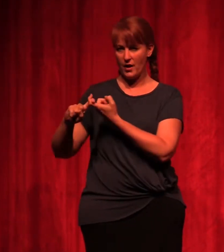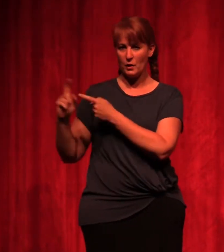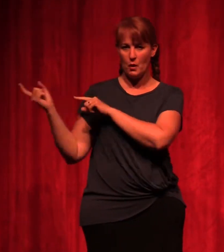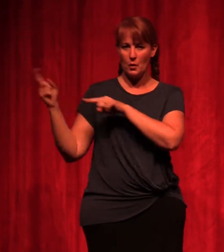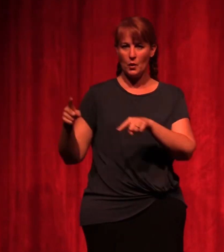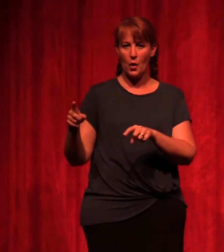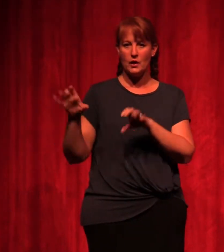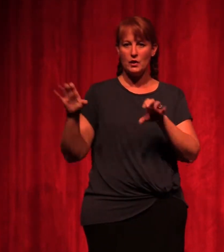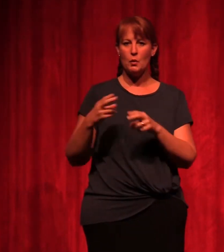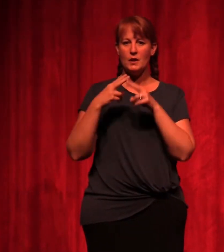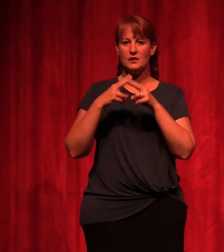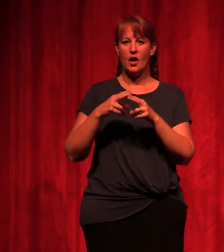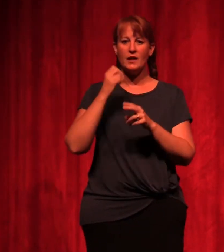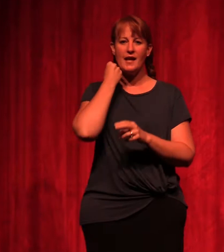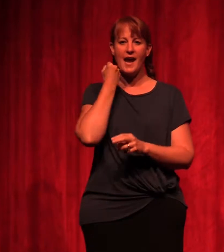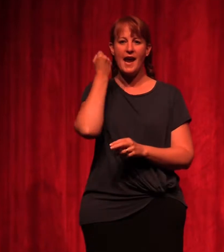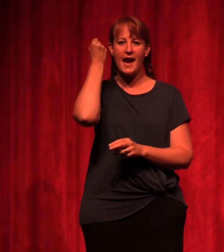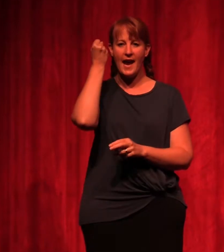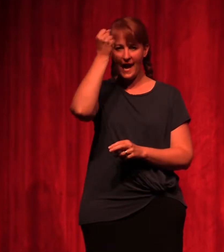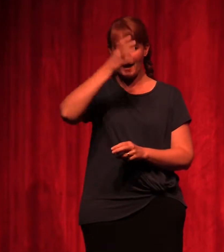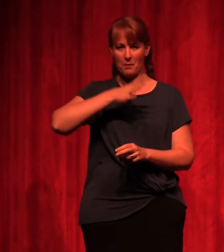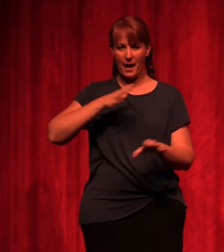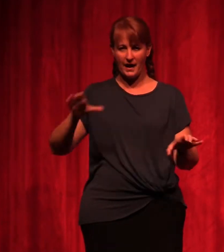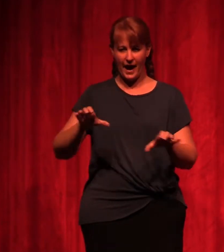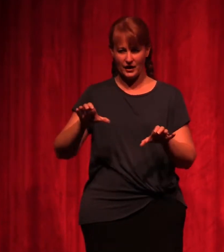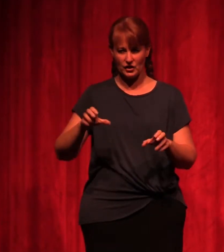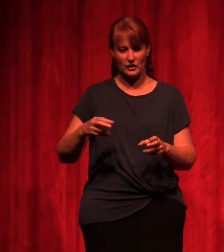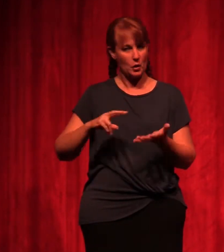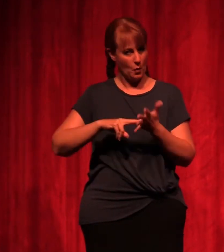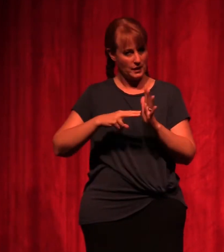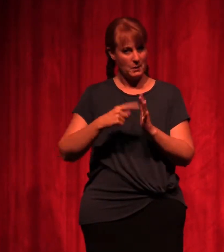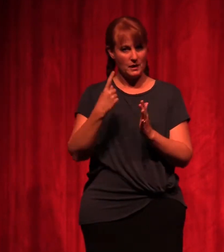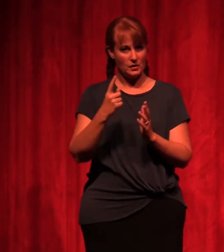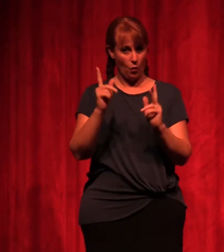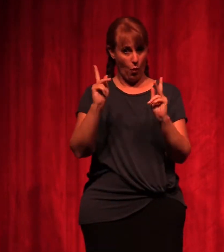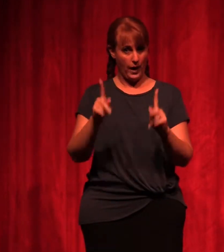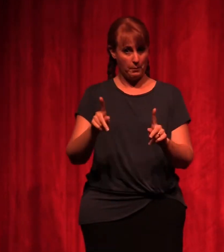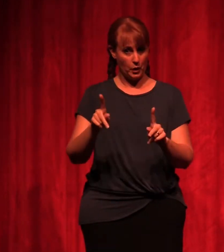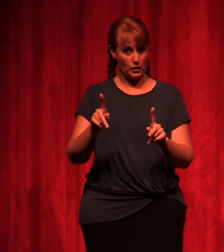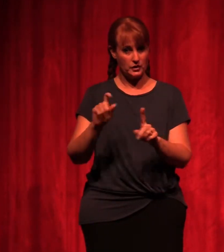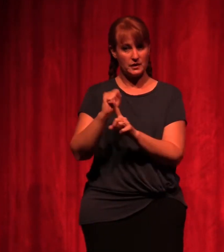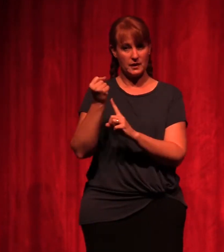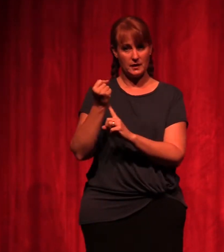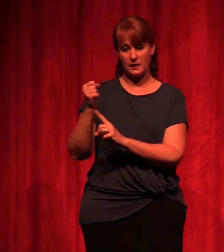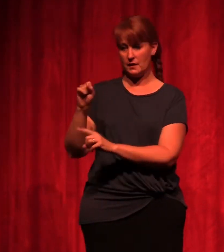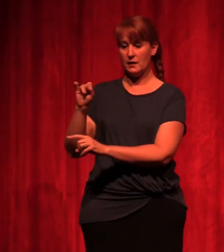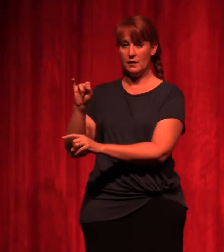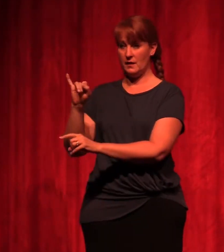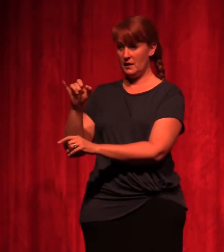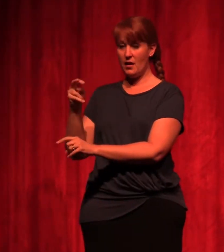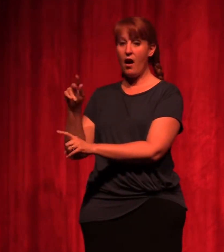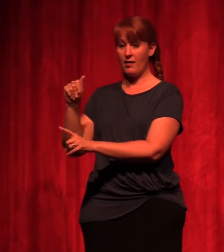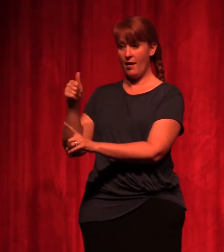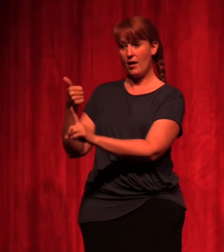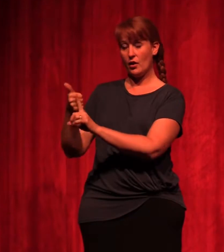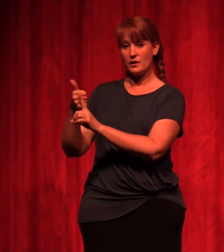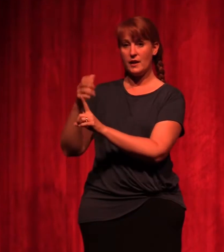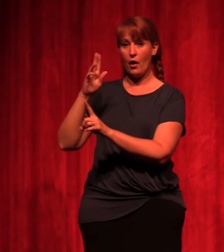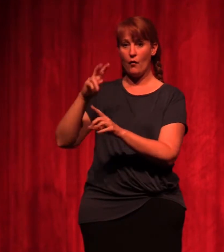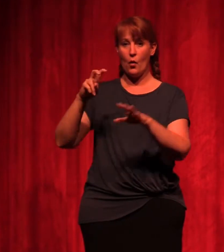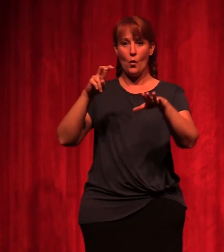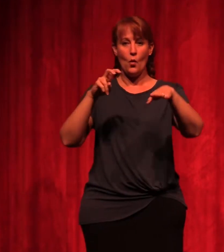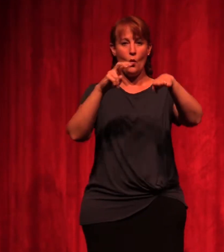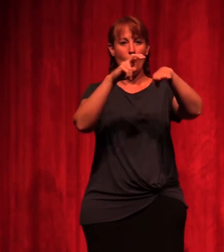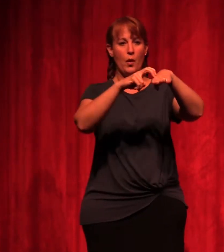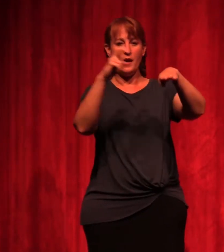call a hangman action. And what a hangman action is when one person, in this case it was Nyandak, would rappel over